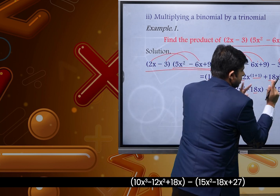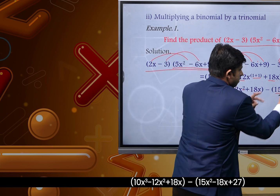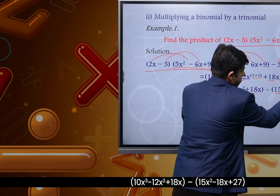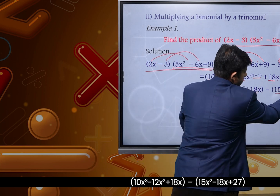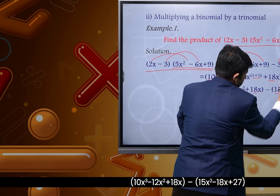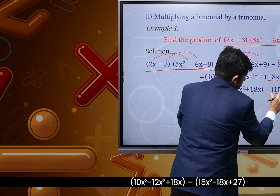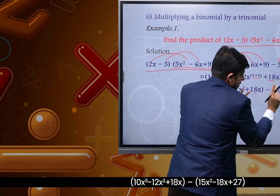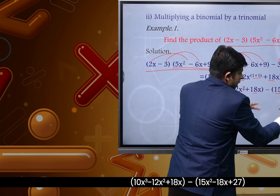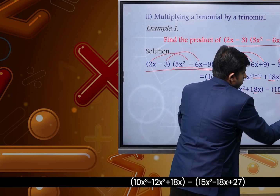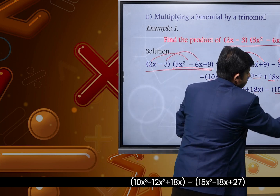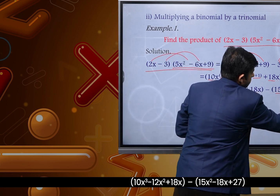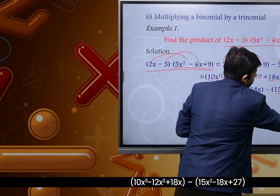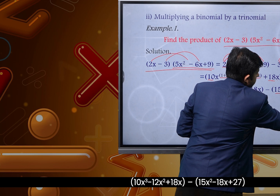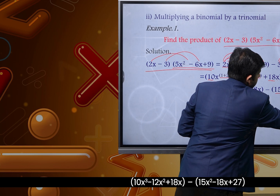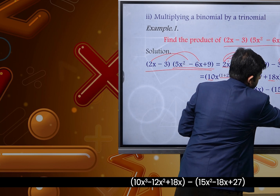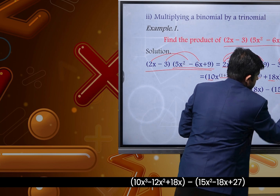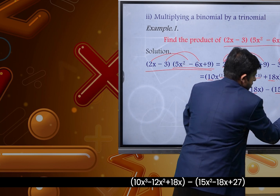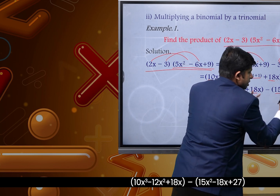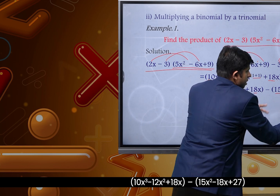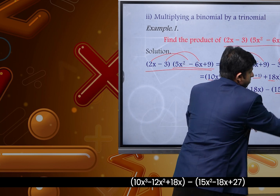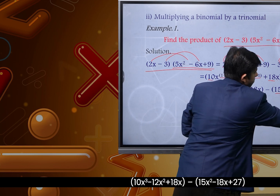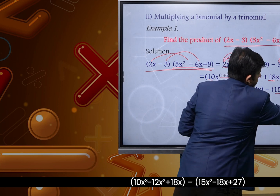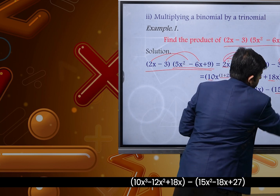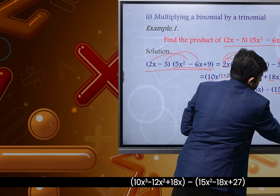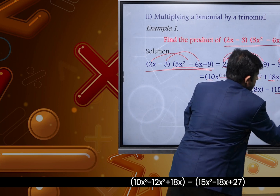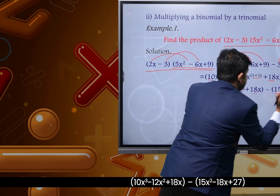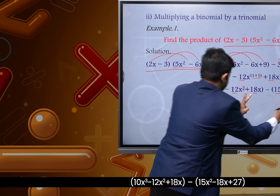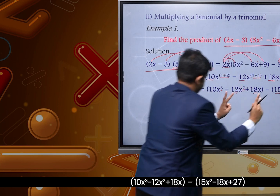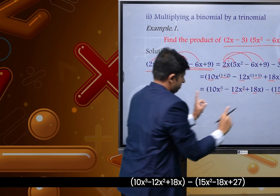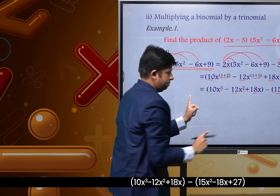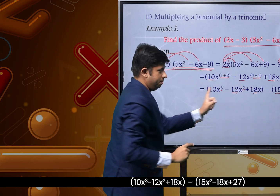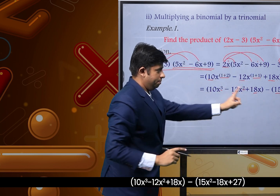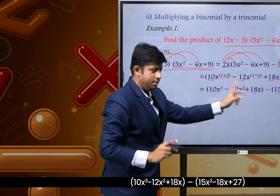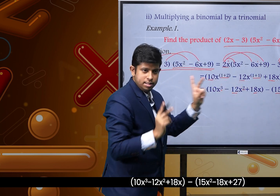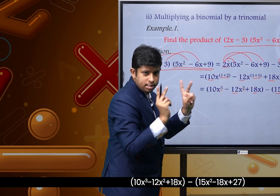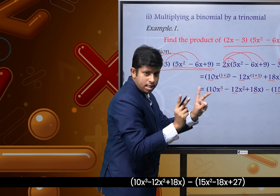minus 15x square minus into minus gives us plus 18x